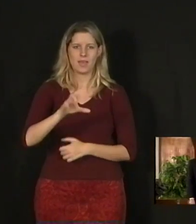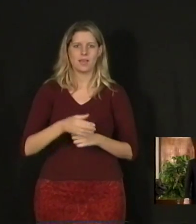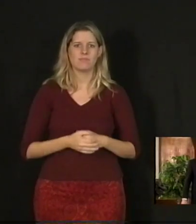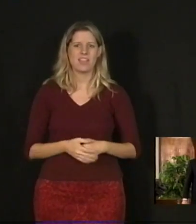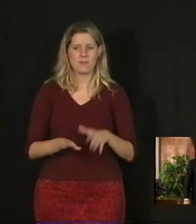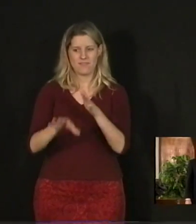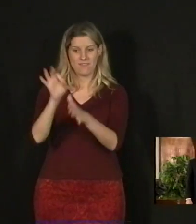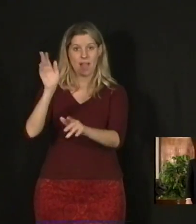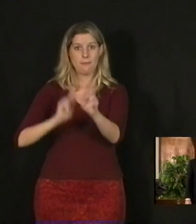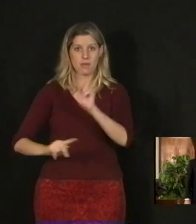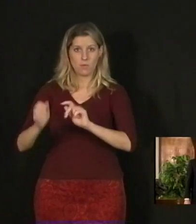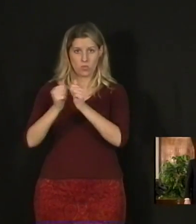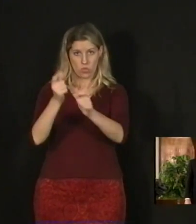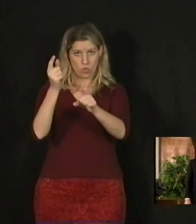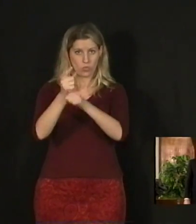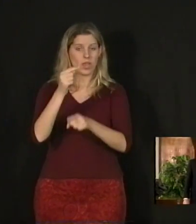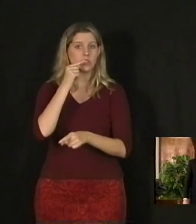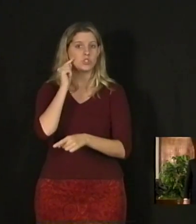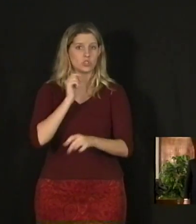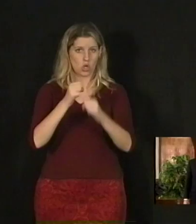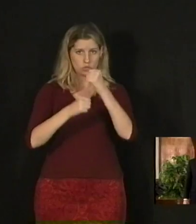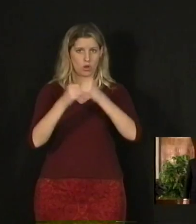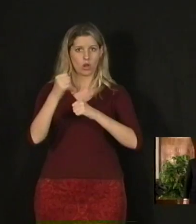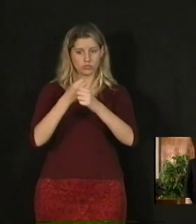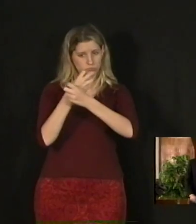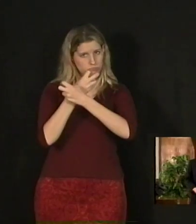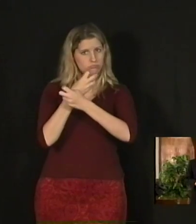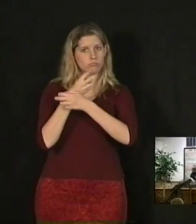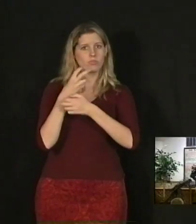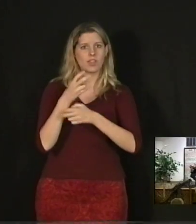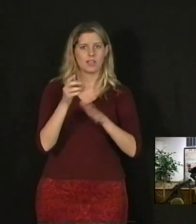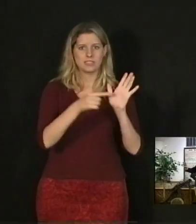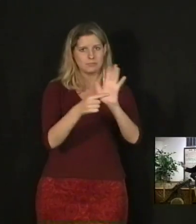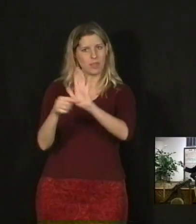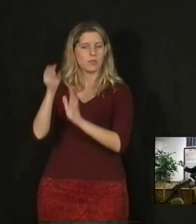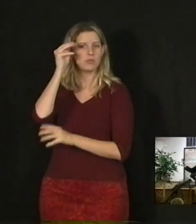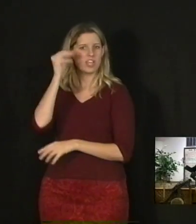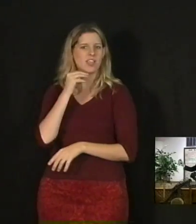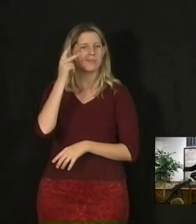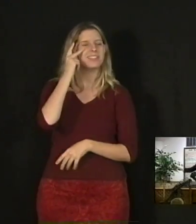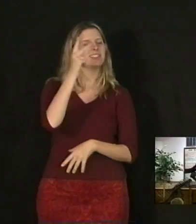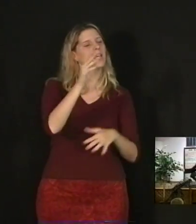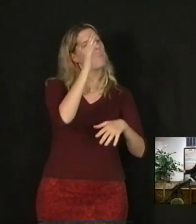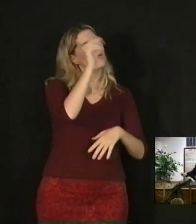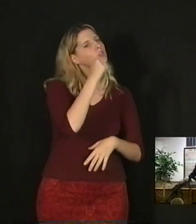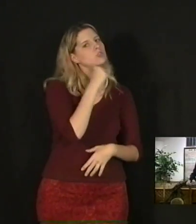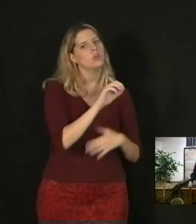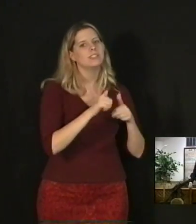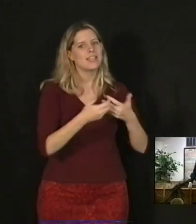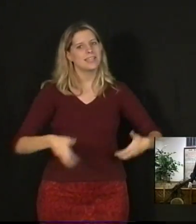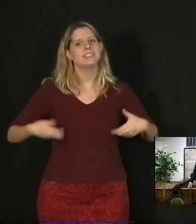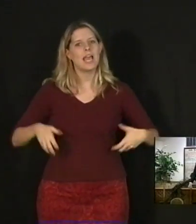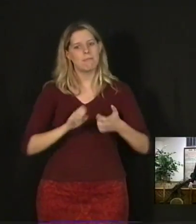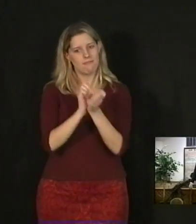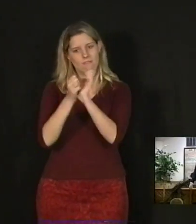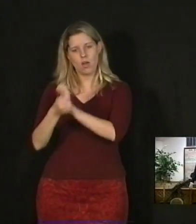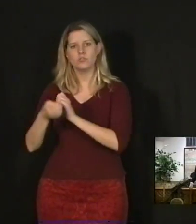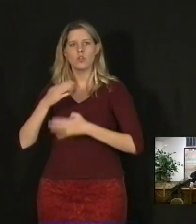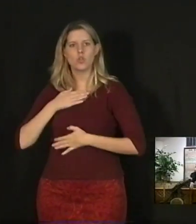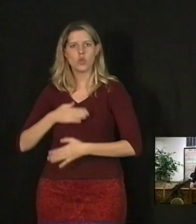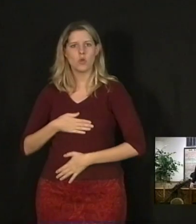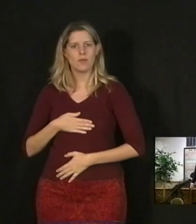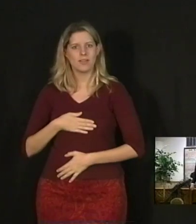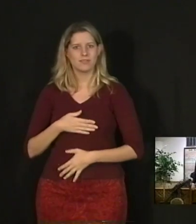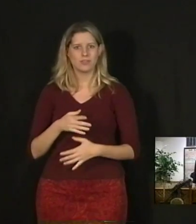They would find people with the right jaw structures and put them on display in their museum. See, boys and girls, how this ape evolved to the human? When